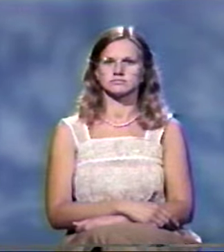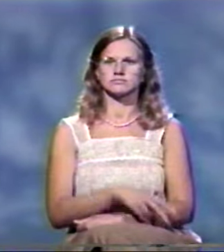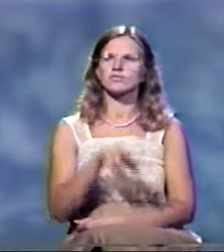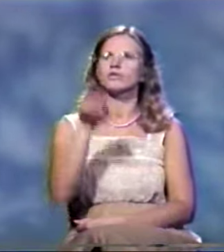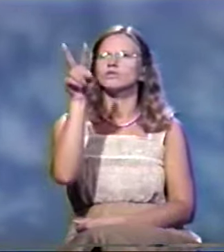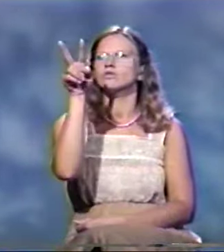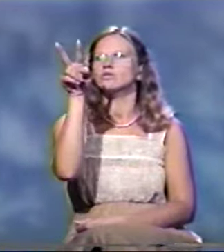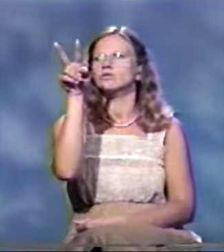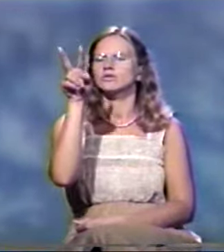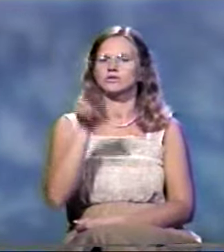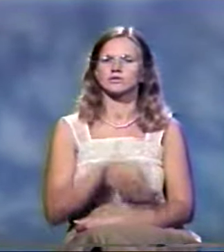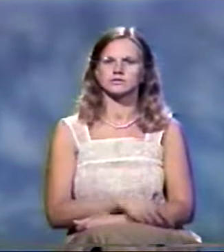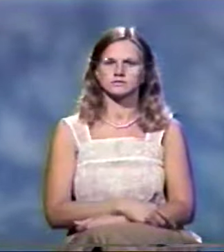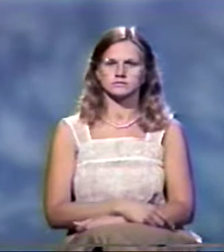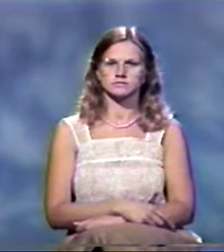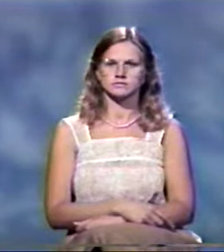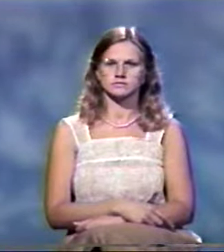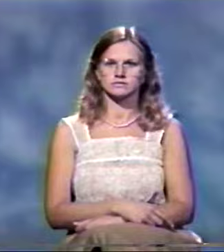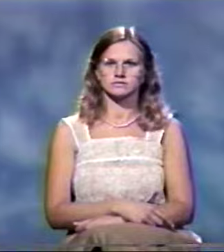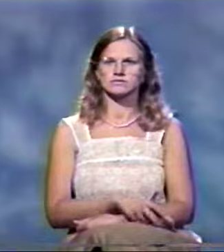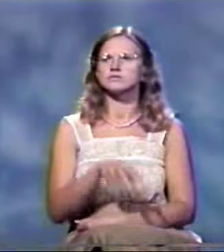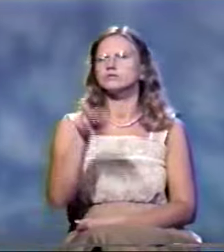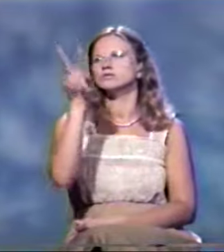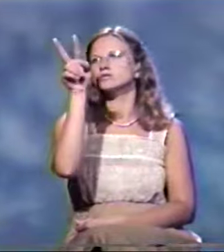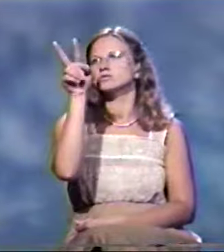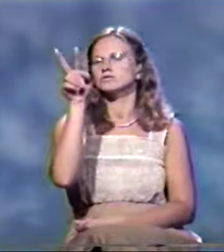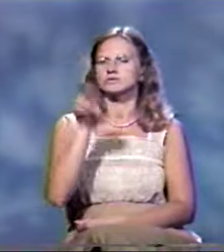this. To look up.